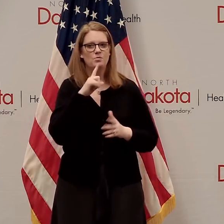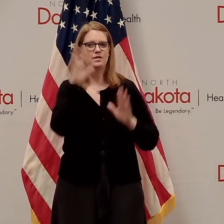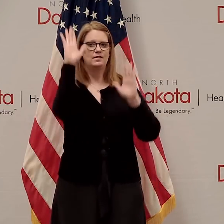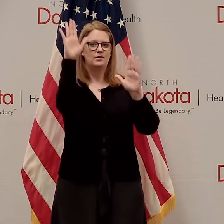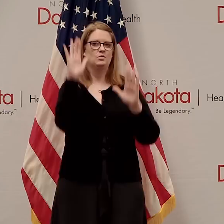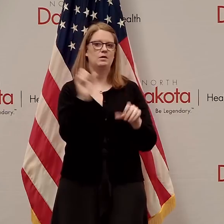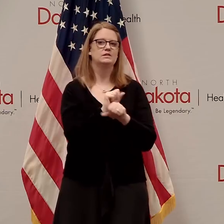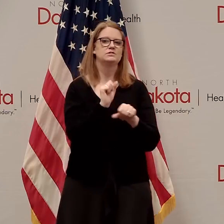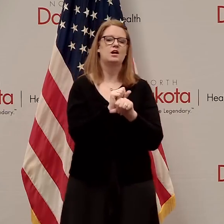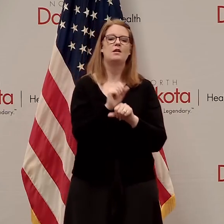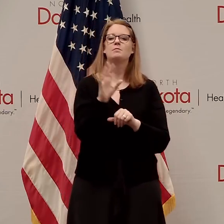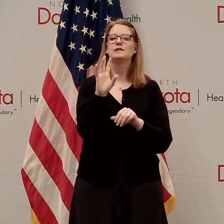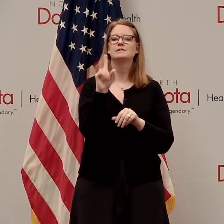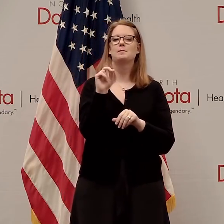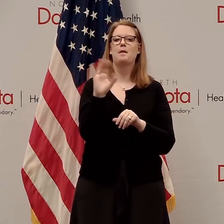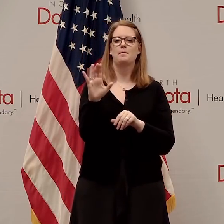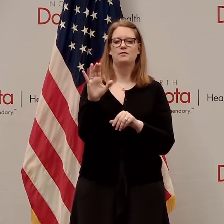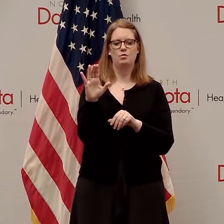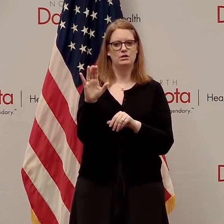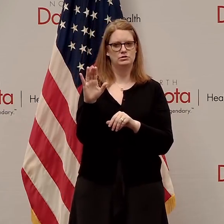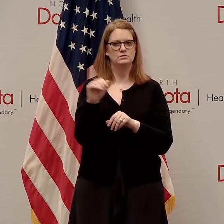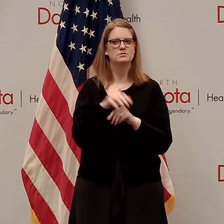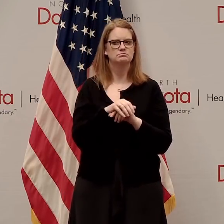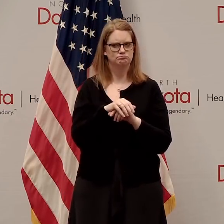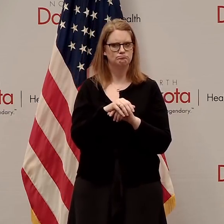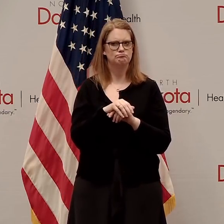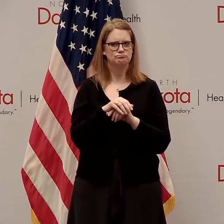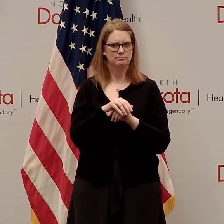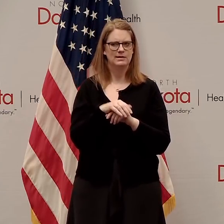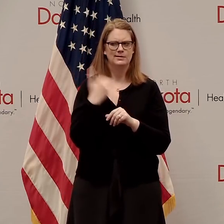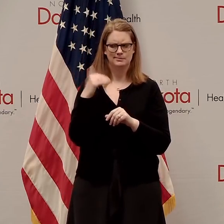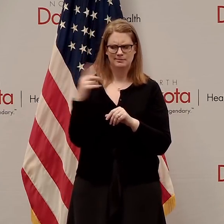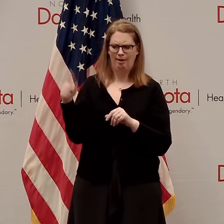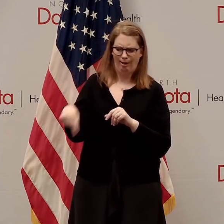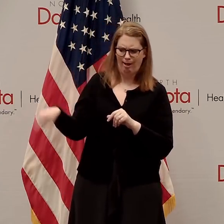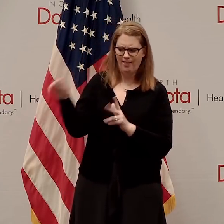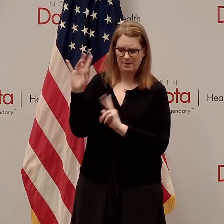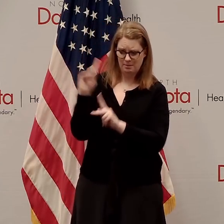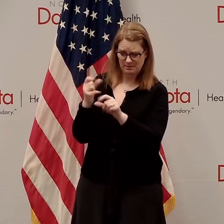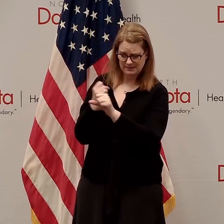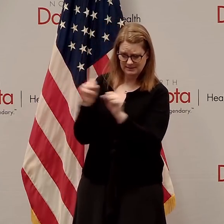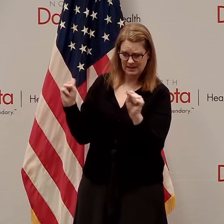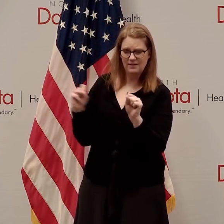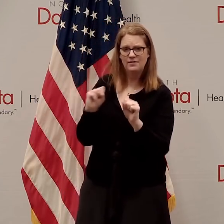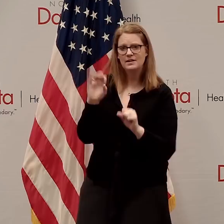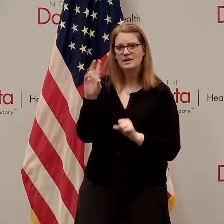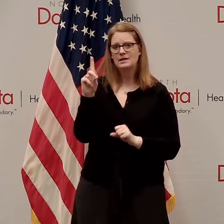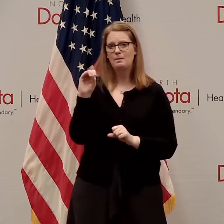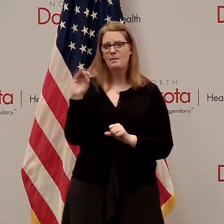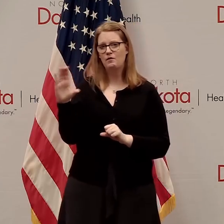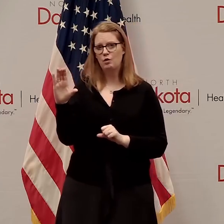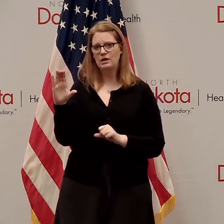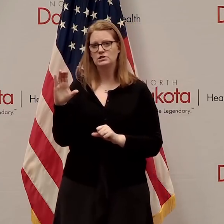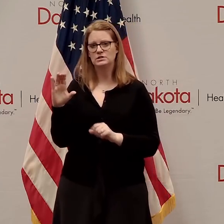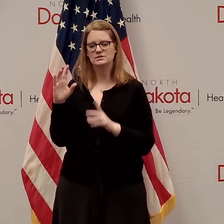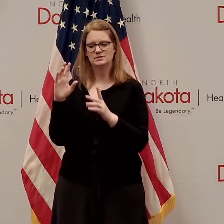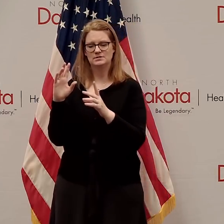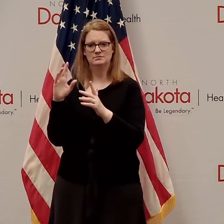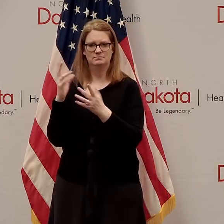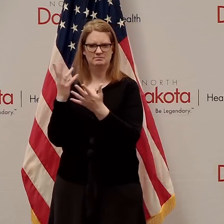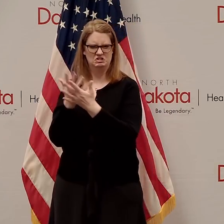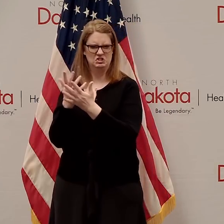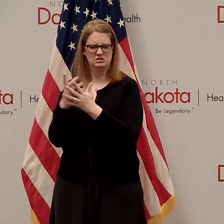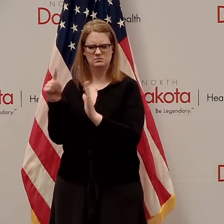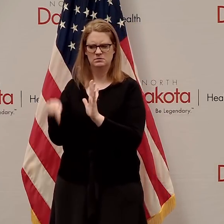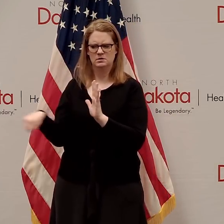our Department of Corrections has done in keeping all of the residents and staff safe at the Department of Corrections. But we also know that a lot of people